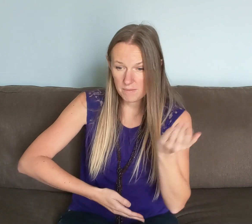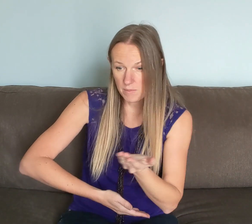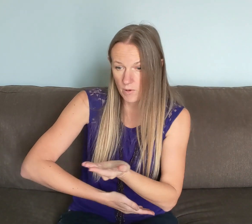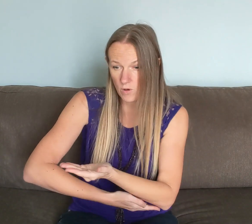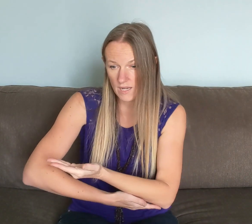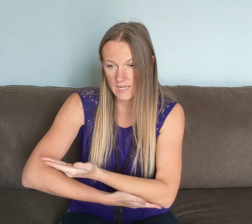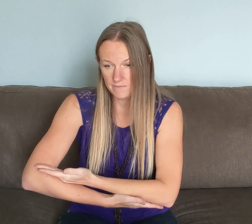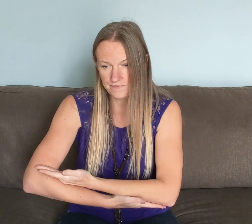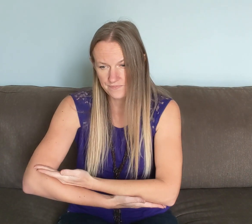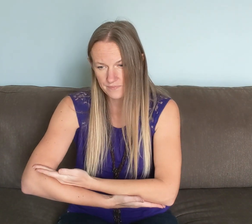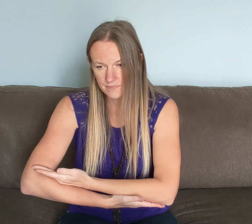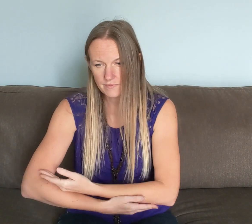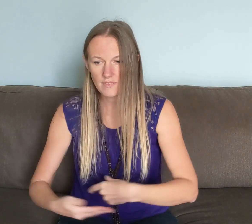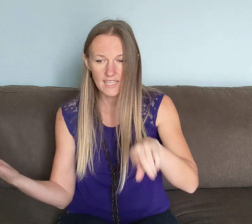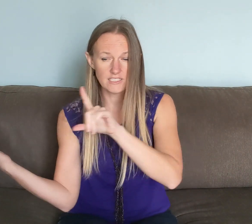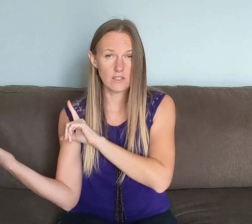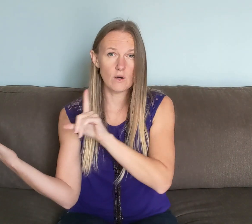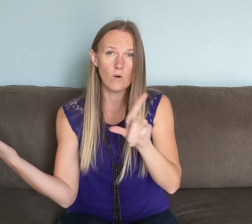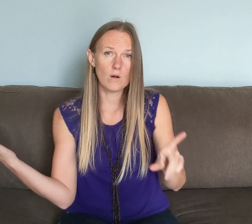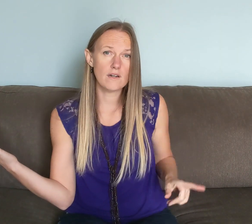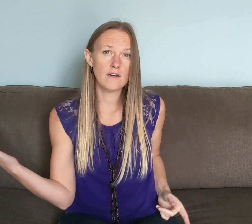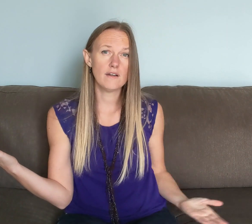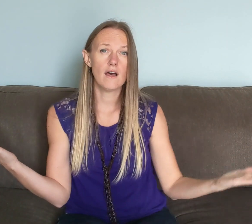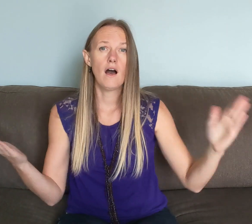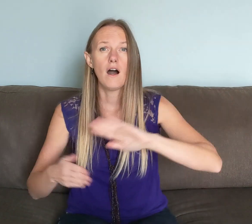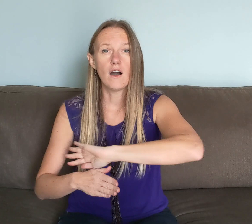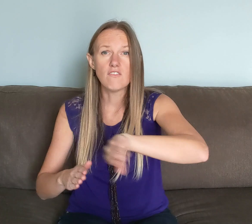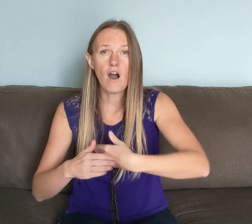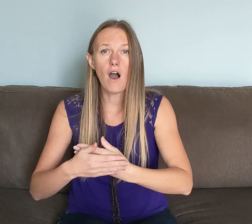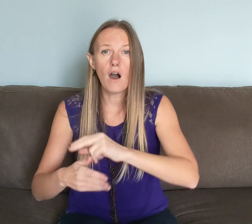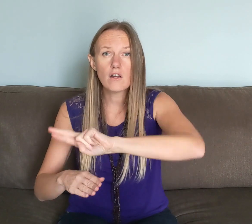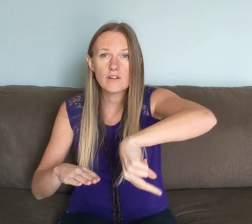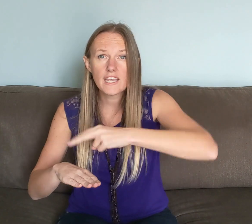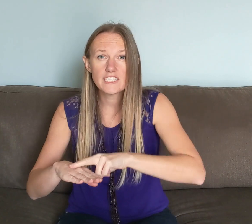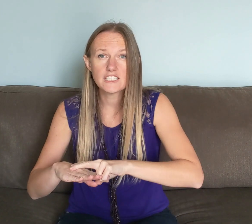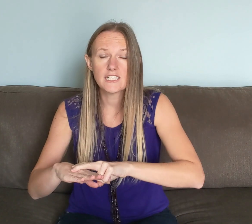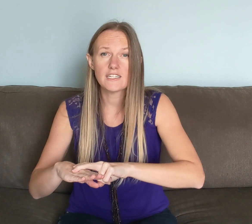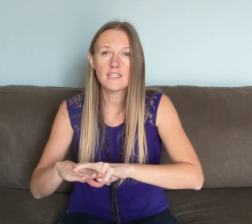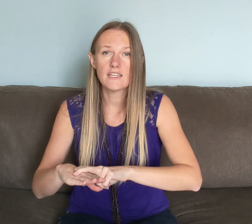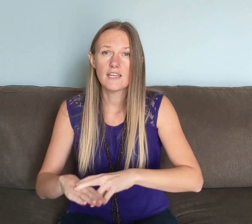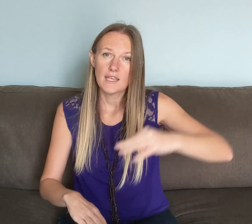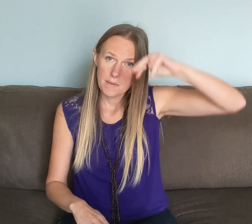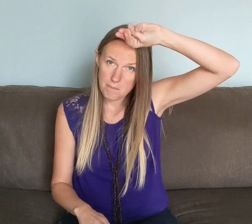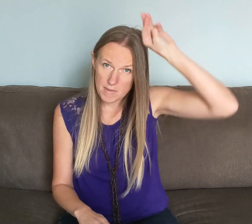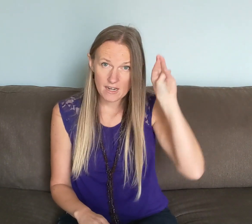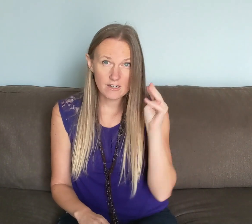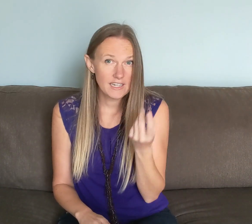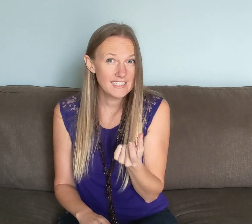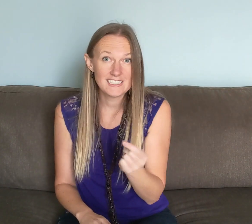baby boy is Lord of all creation? Mary, did